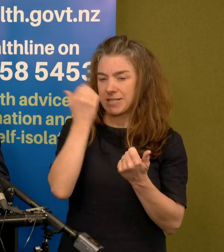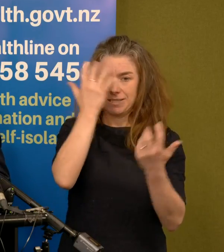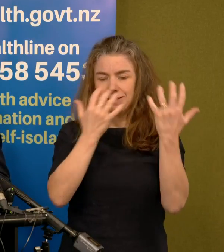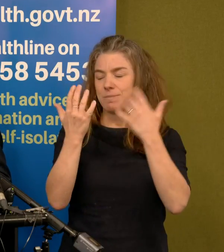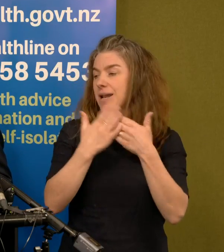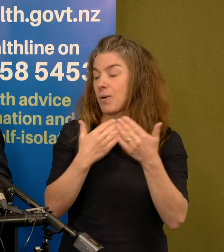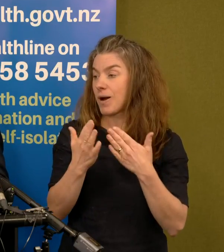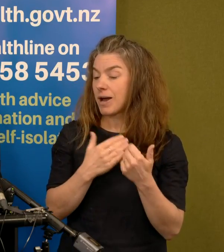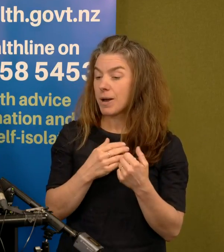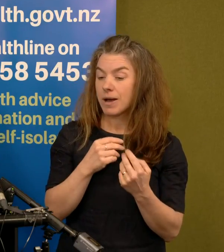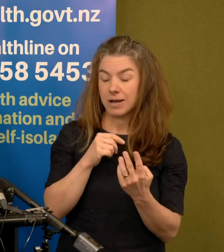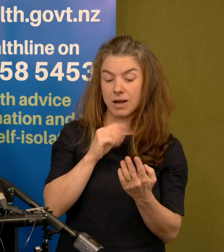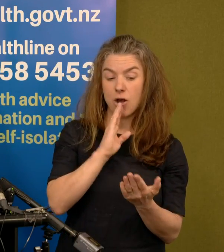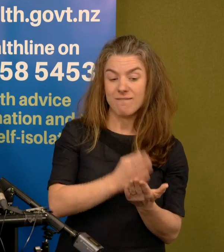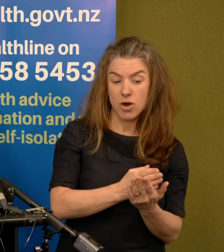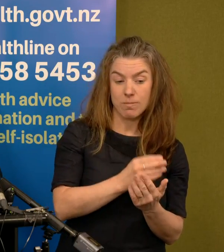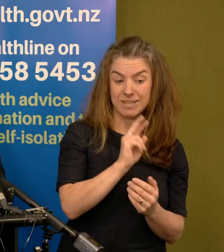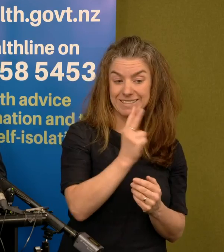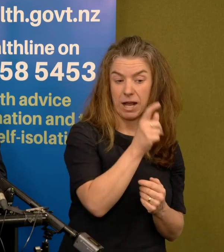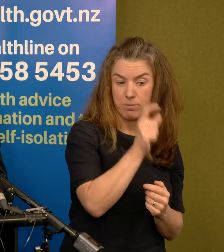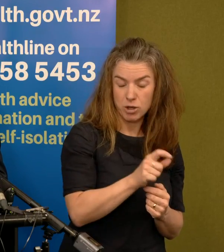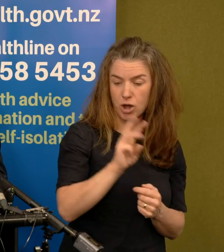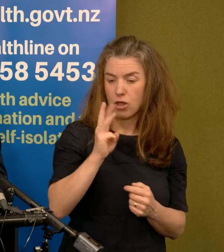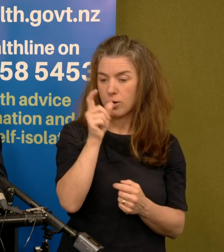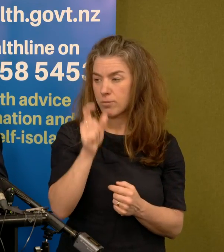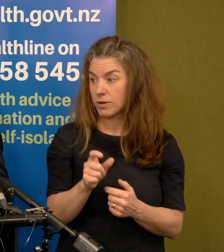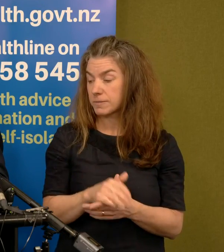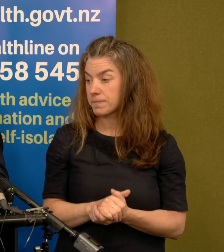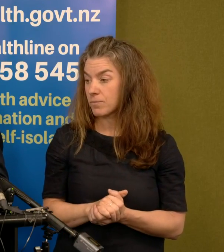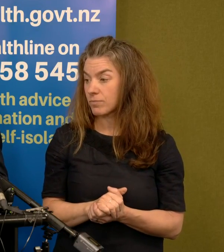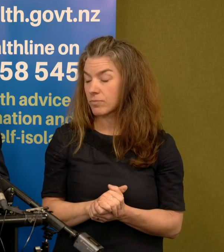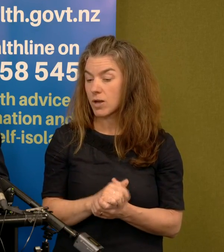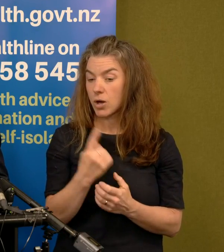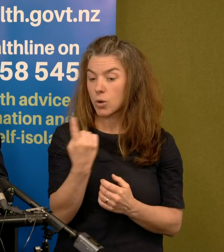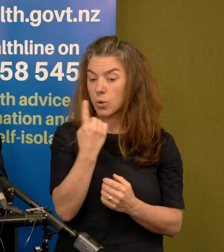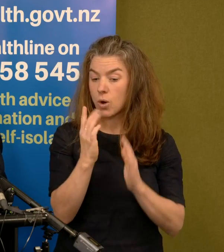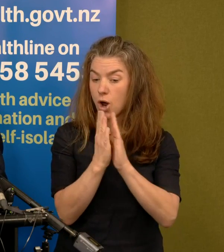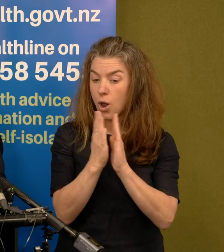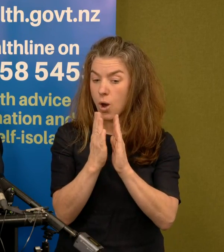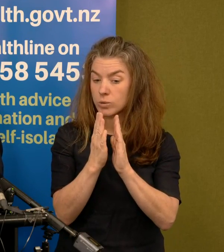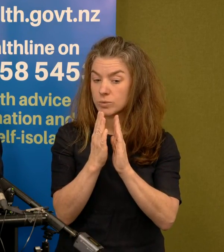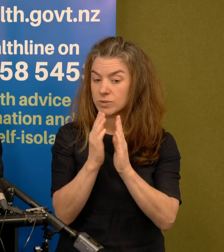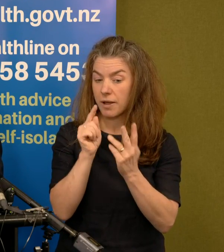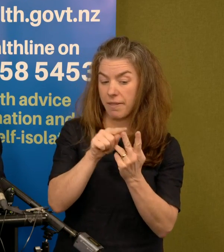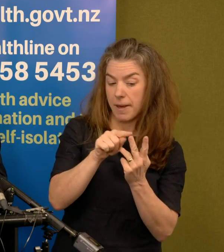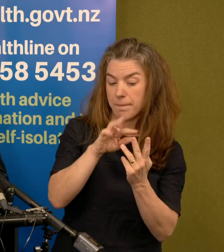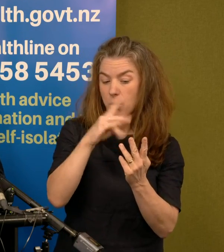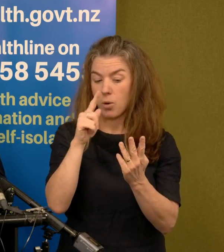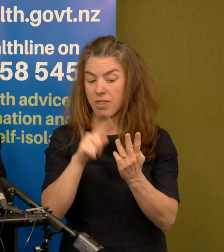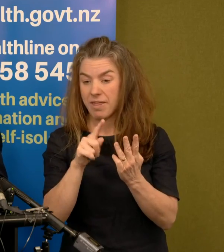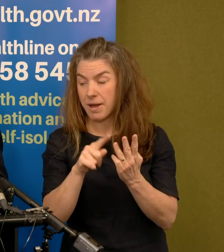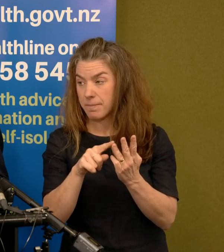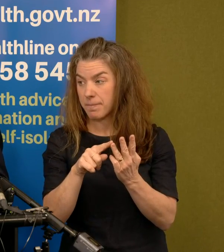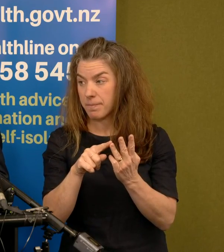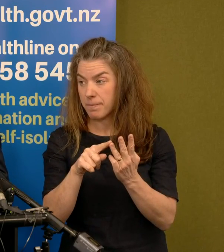say for both case 2 and 3 is the number of close contacts, either family, friends or work colleagues, is